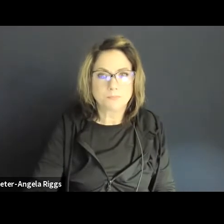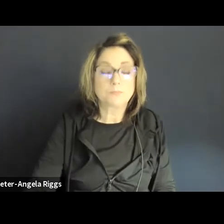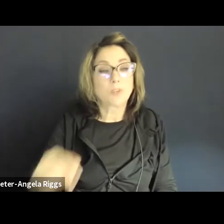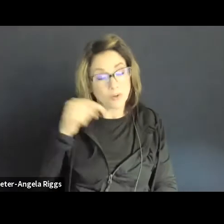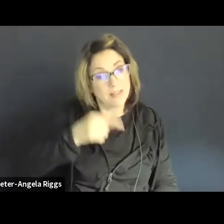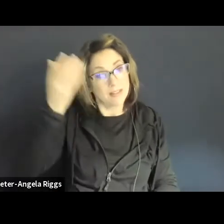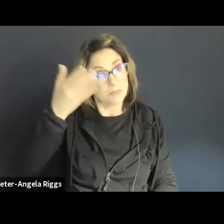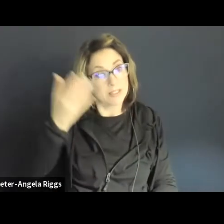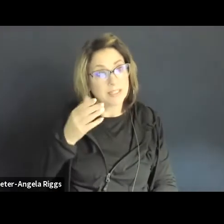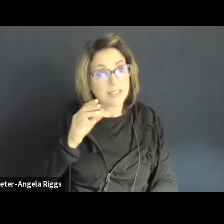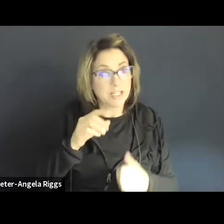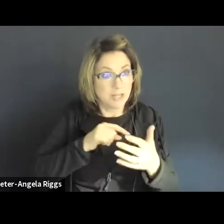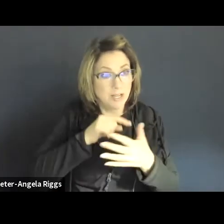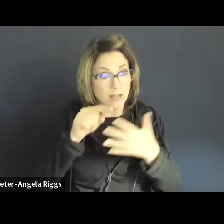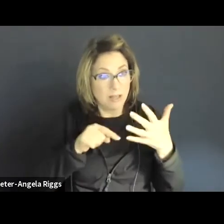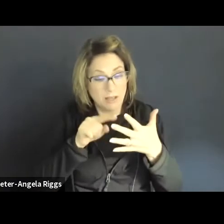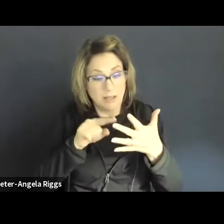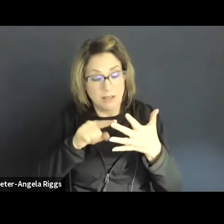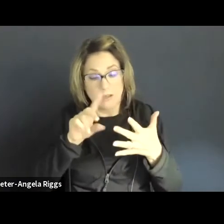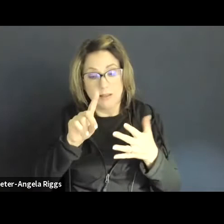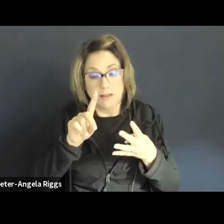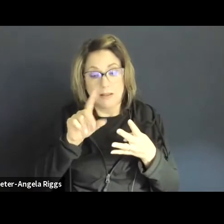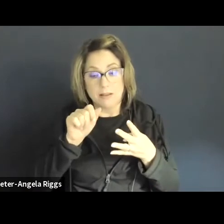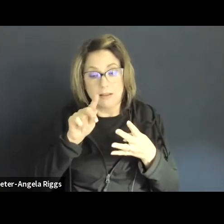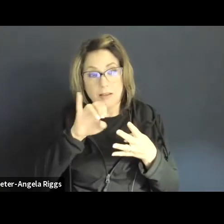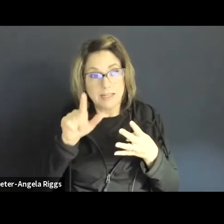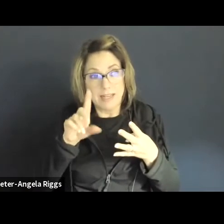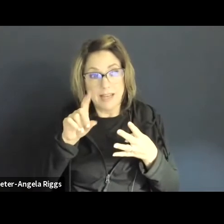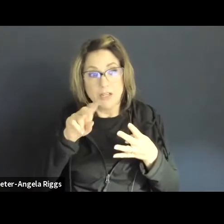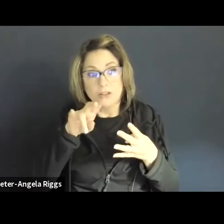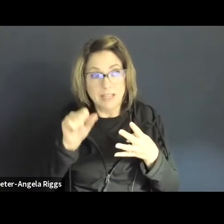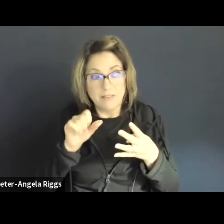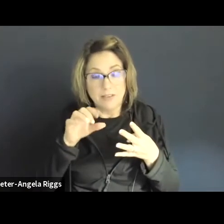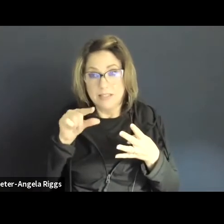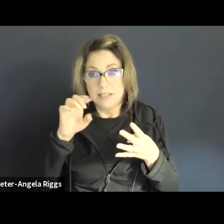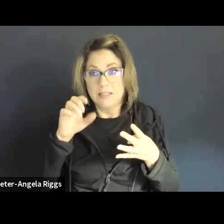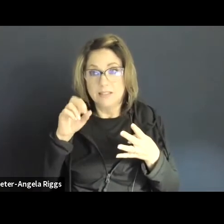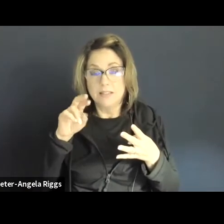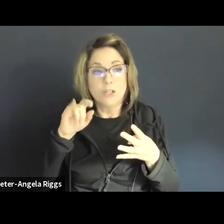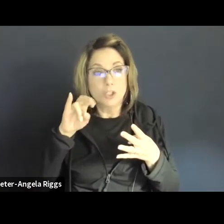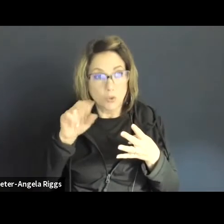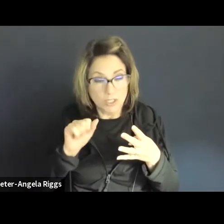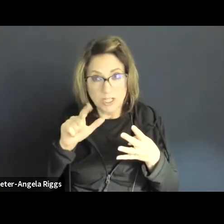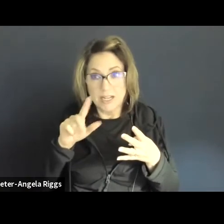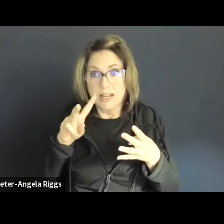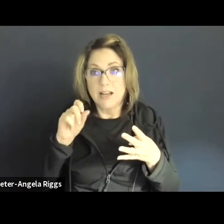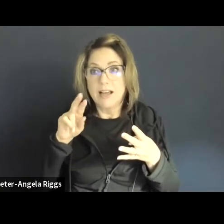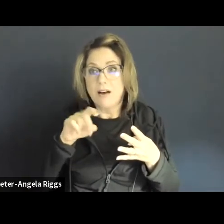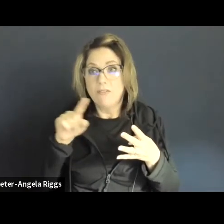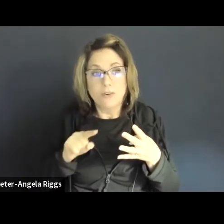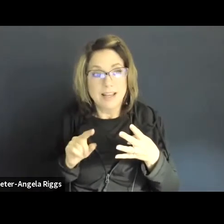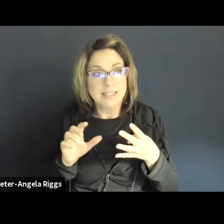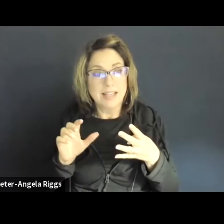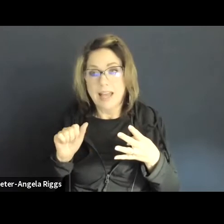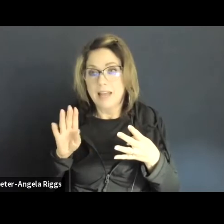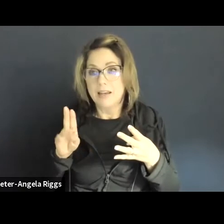Georgina Alvarez, and Brooke Curtis will introduce themselves and speak a little later. First, I want to provide background